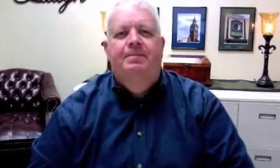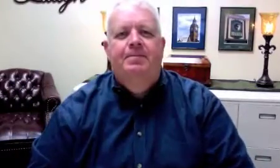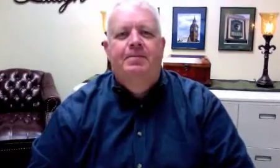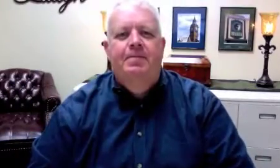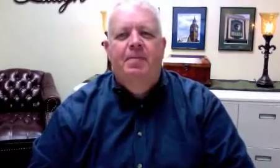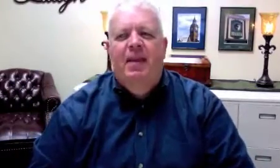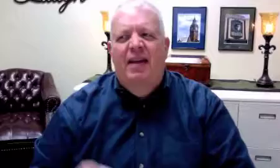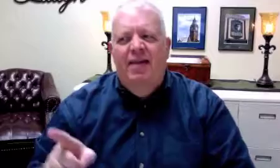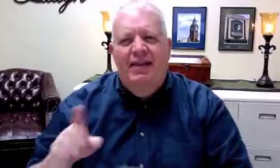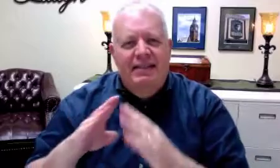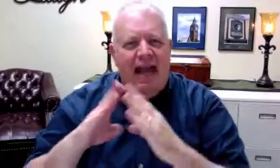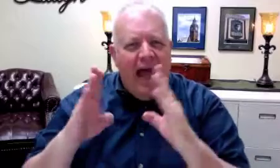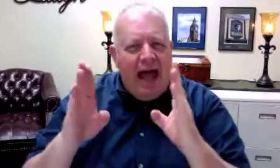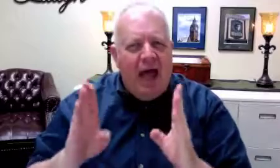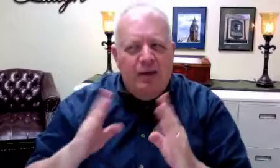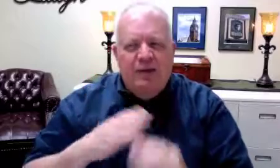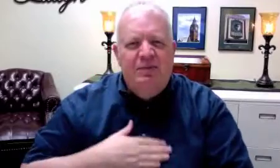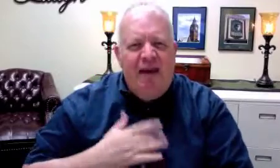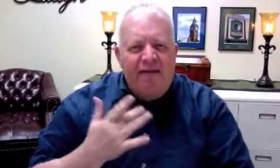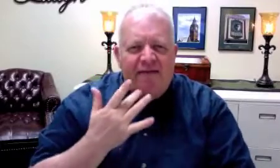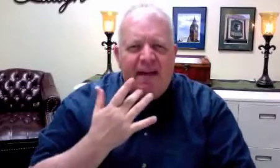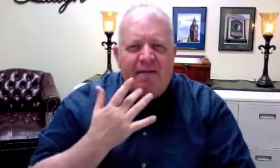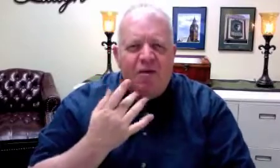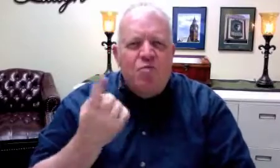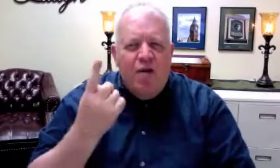This house was my favorite one in the whole area.